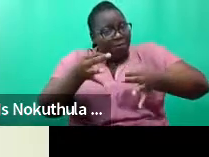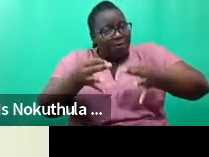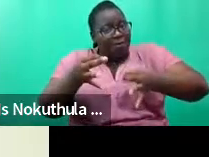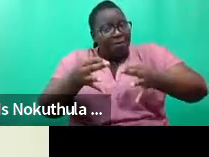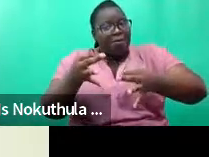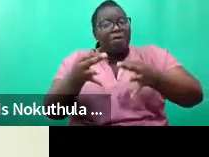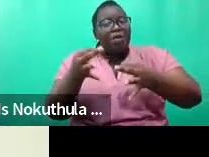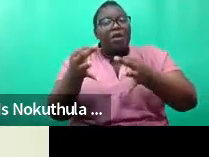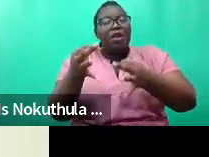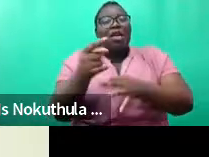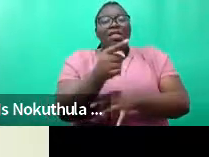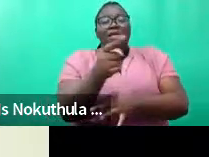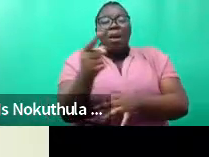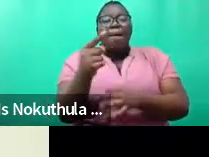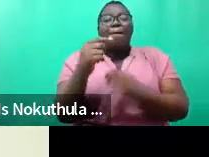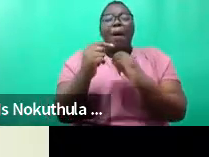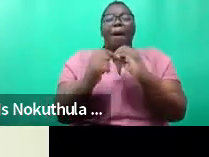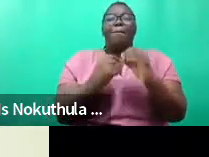about